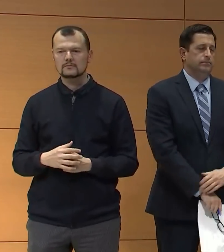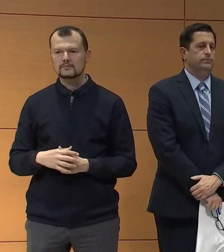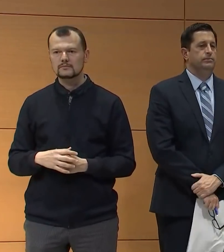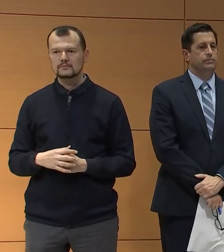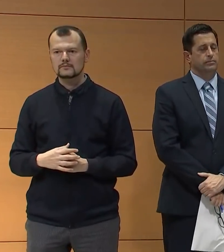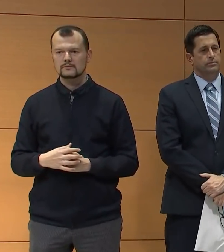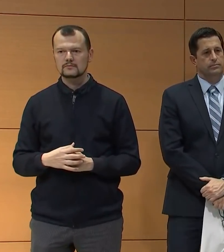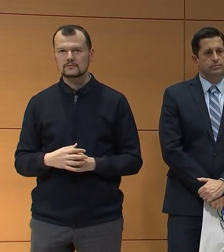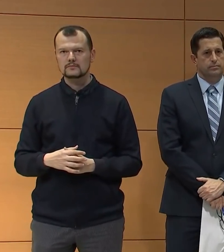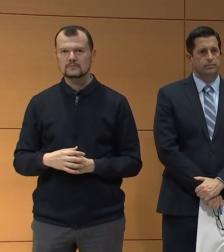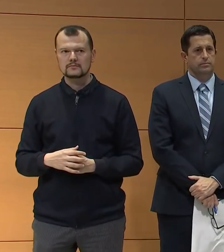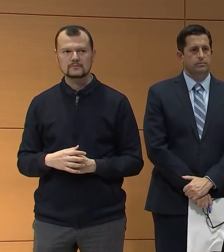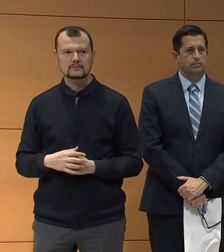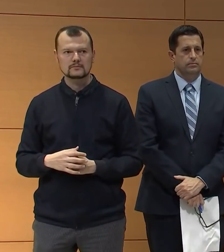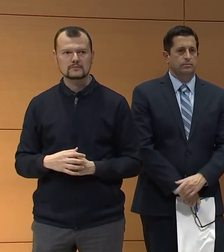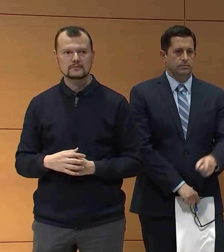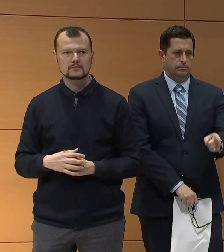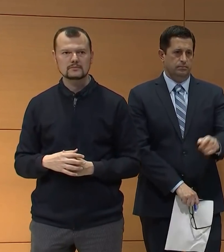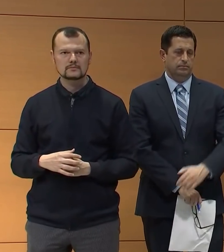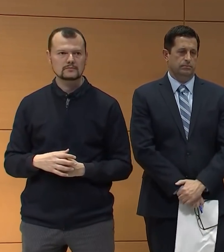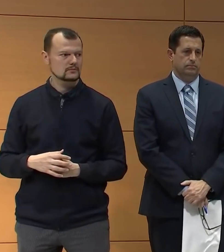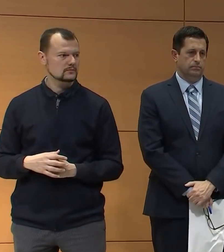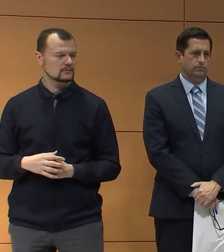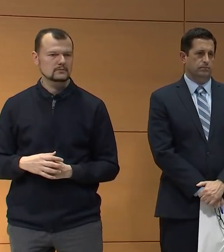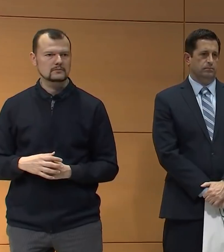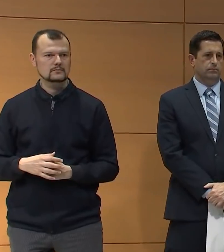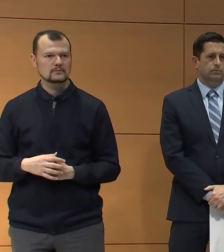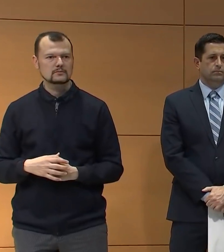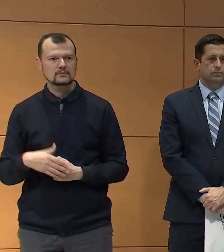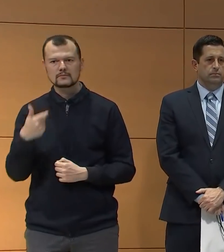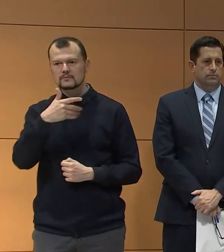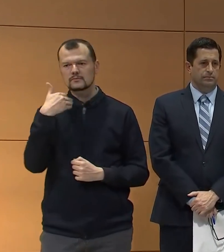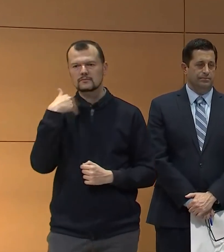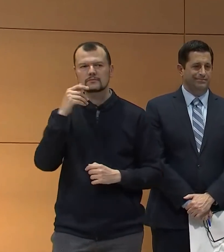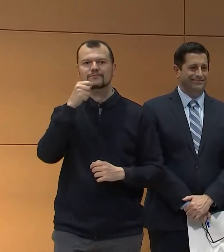4. Governor Larry Hogan announced that...